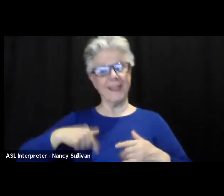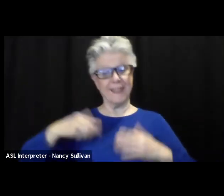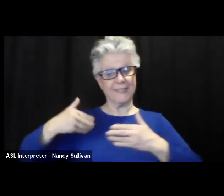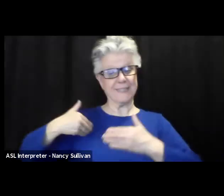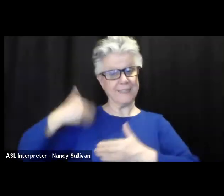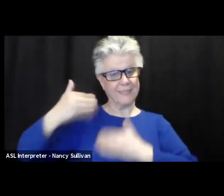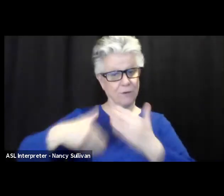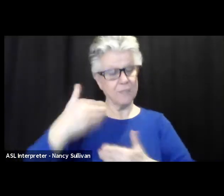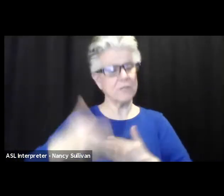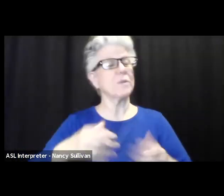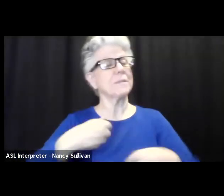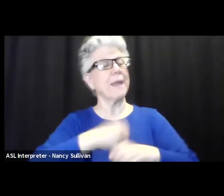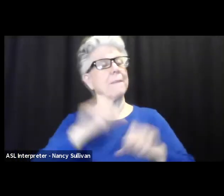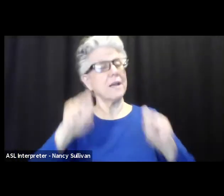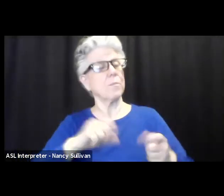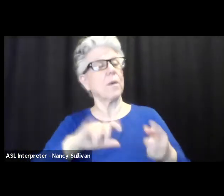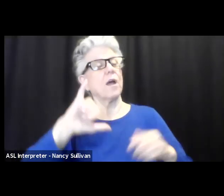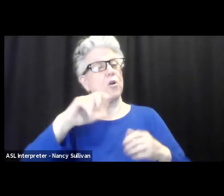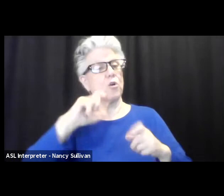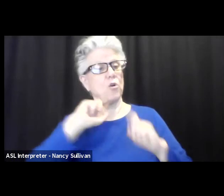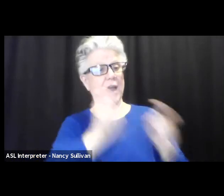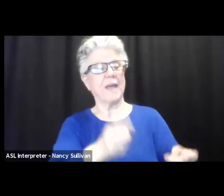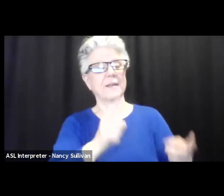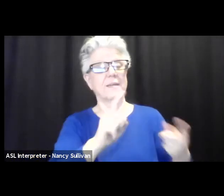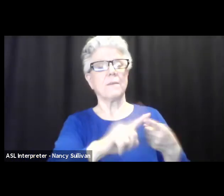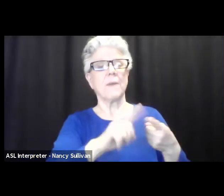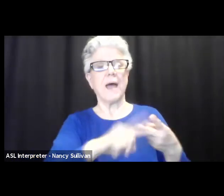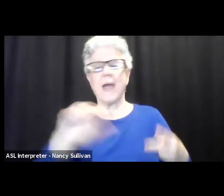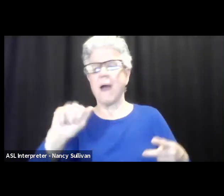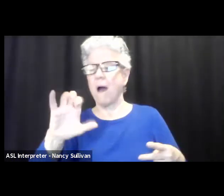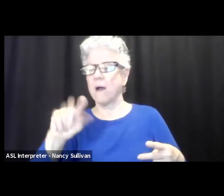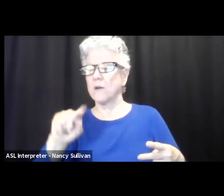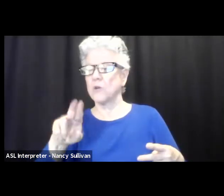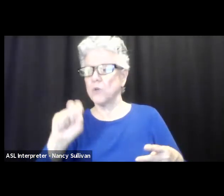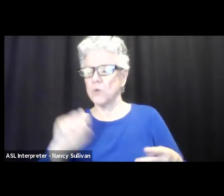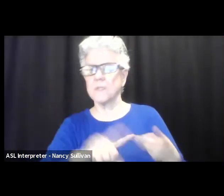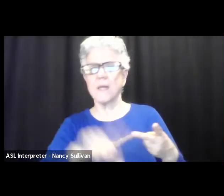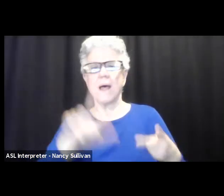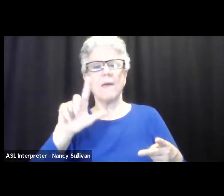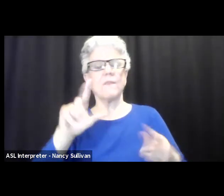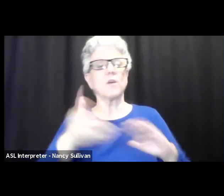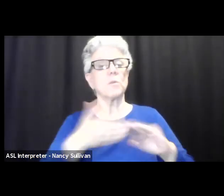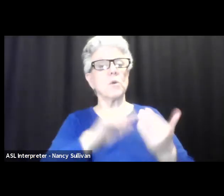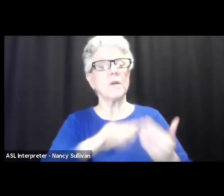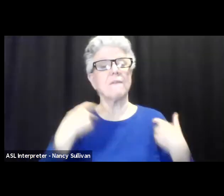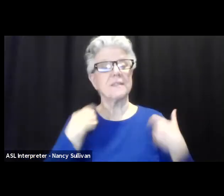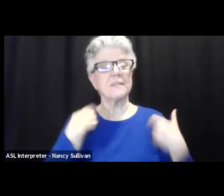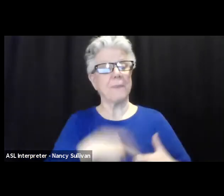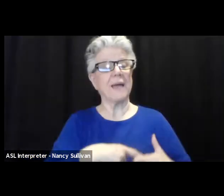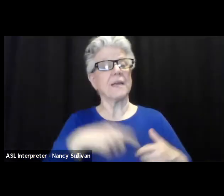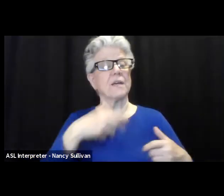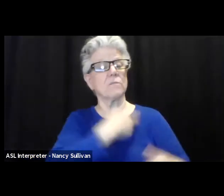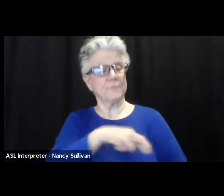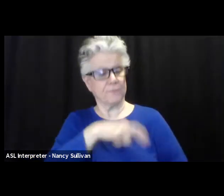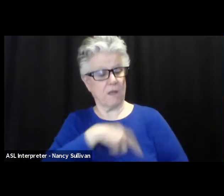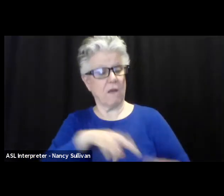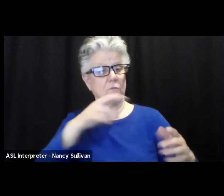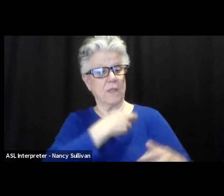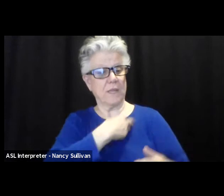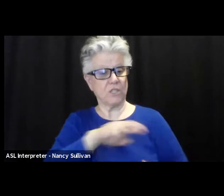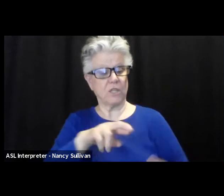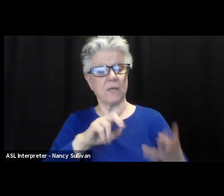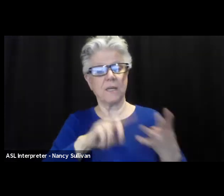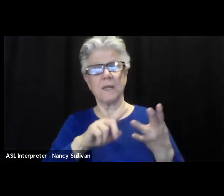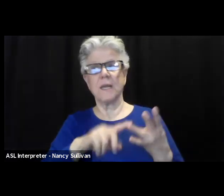Sunday Visitor Institute and is co-sponsored by ACTUS, La Comunidad of Hispanic Scholars of Religion, Corazon Puro, the